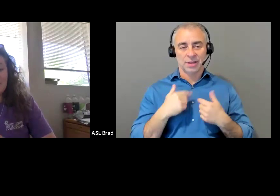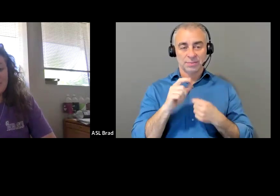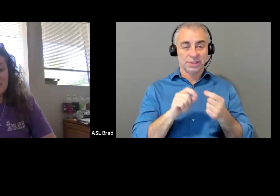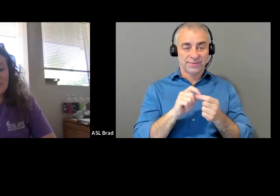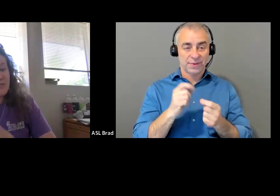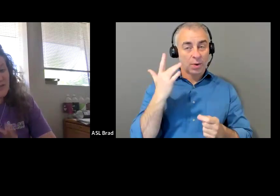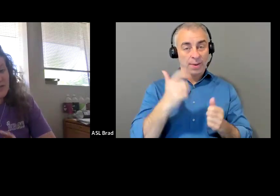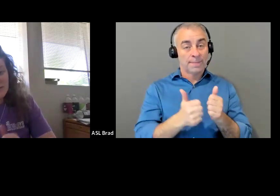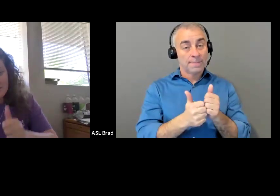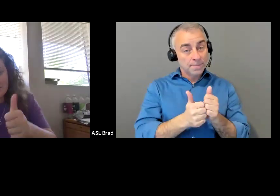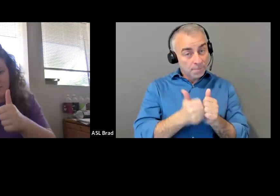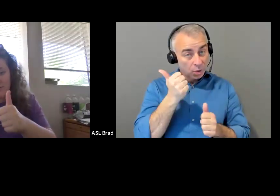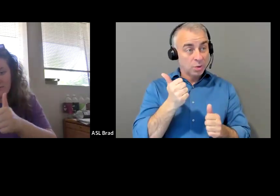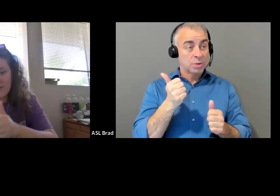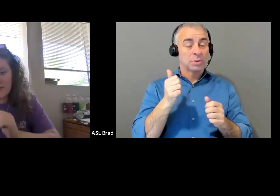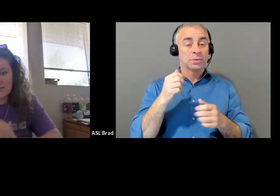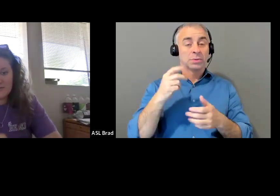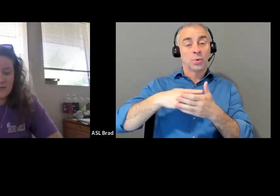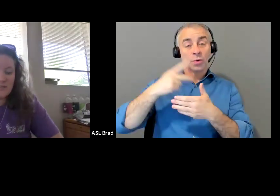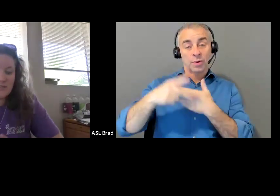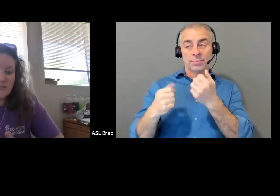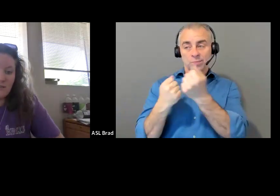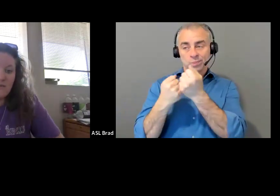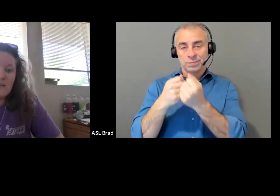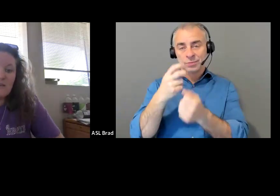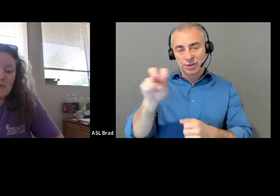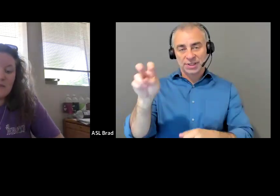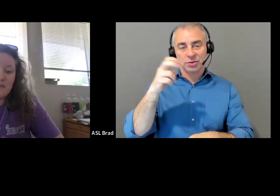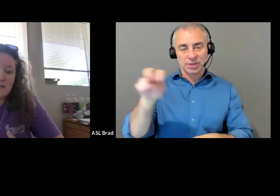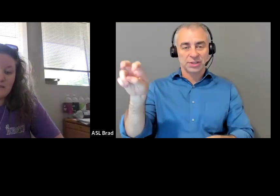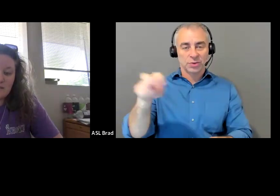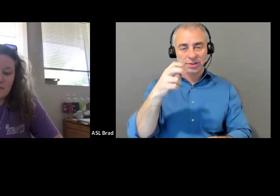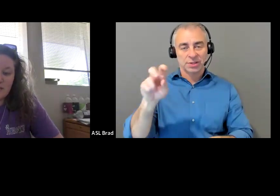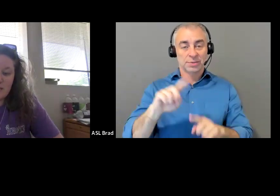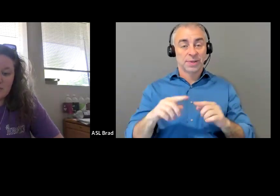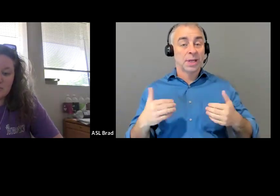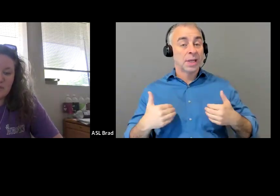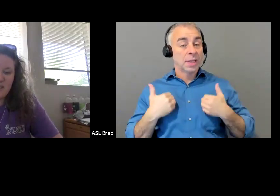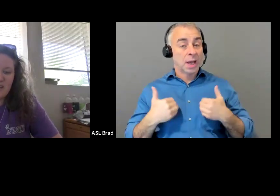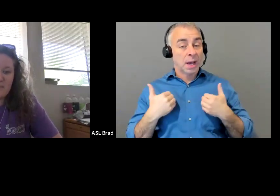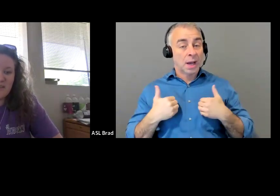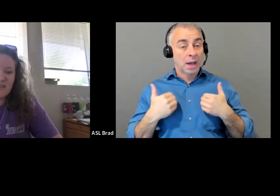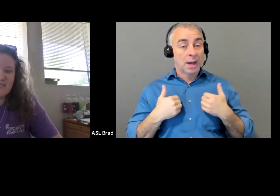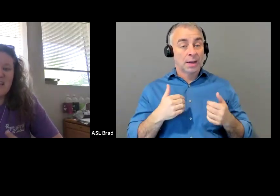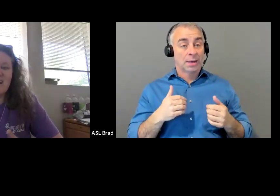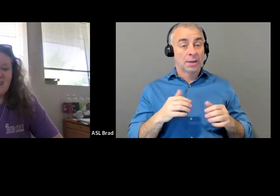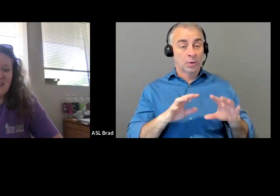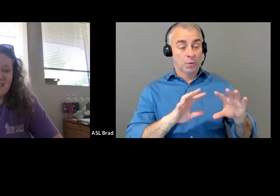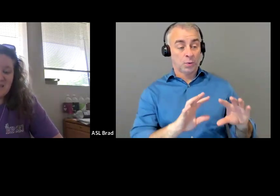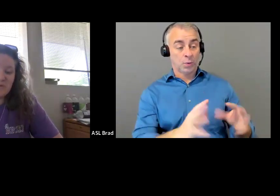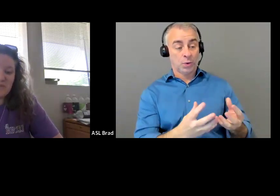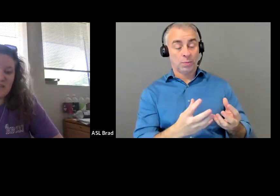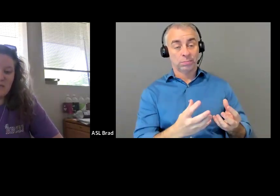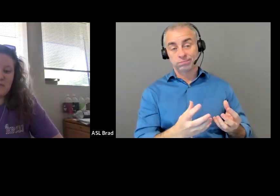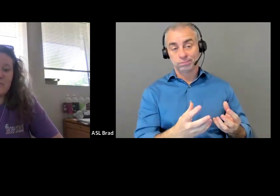on transitions, which is awesome. Props to everybody out there doing transition stuff. But the younger youth age is really hard because a lot